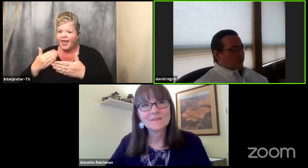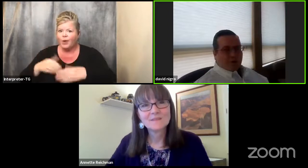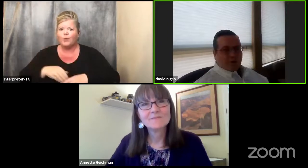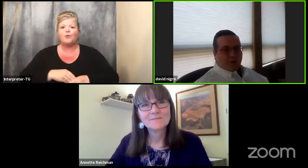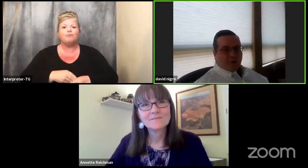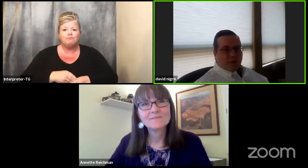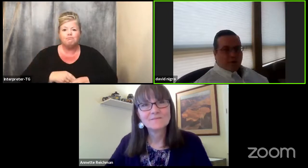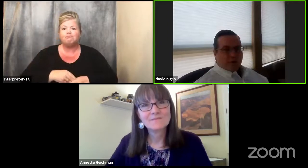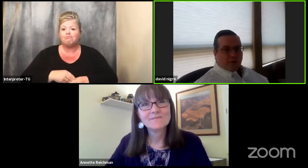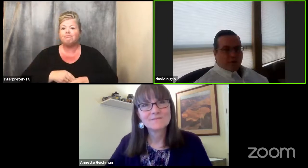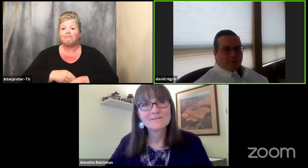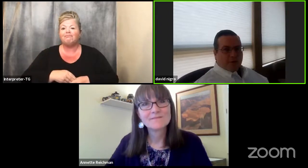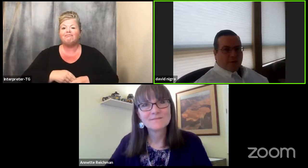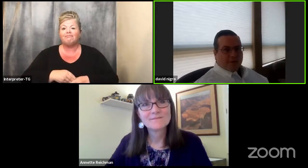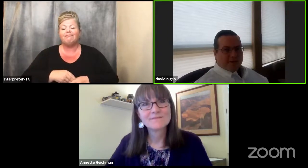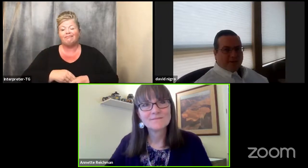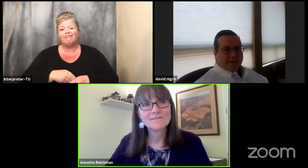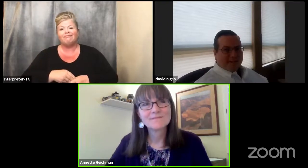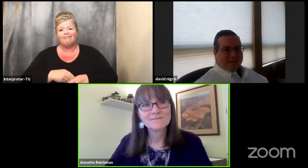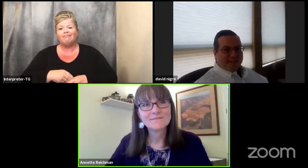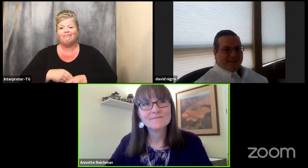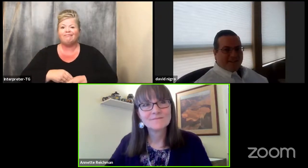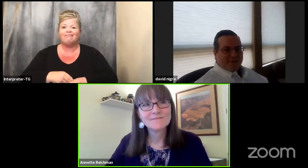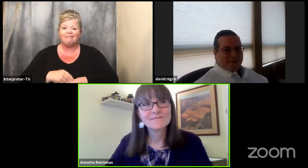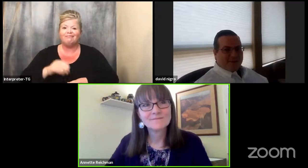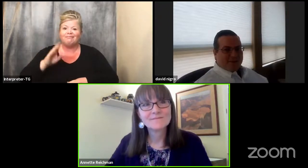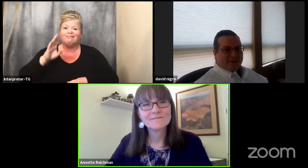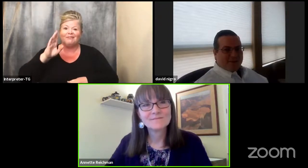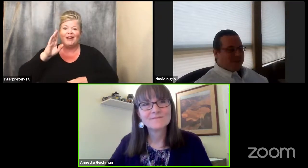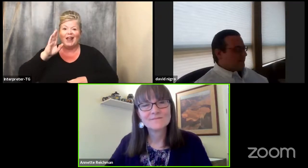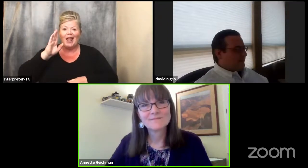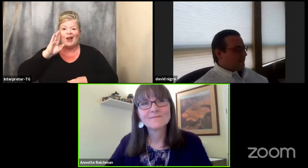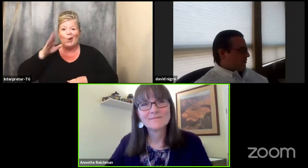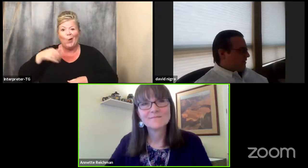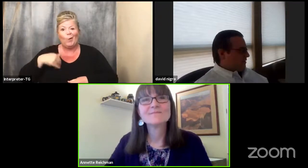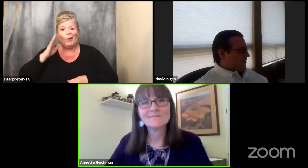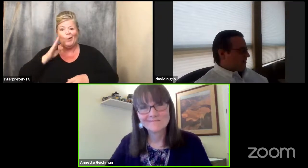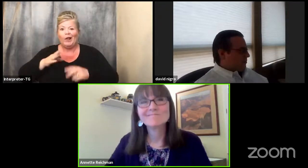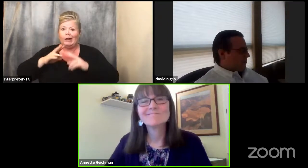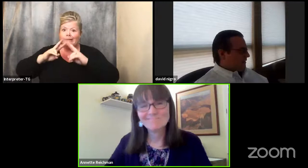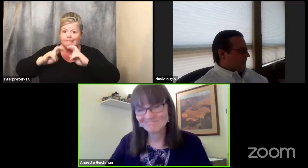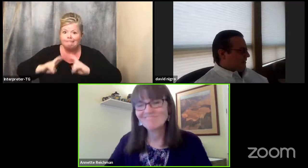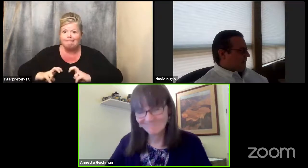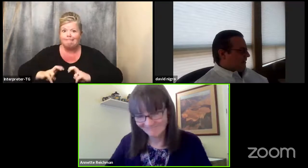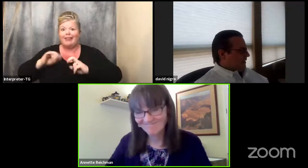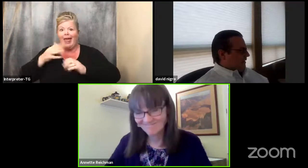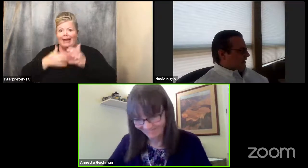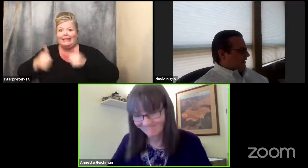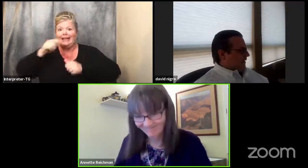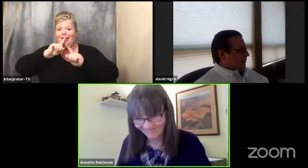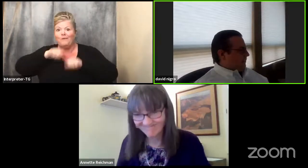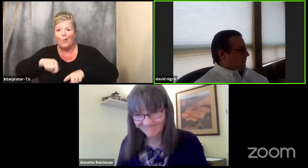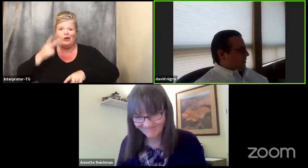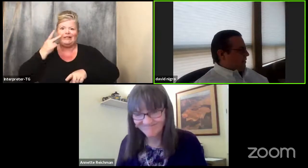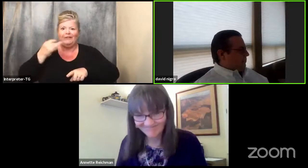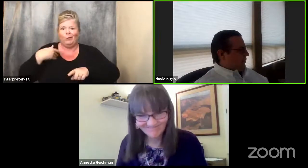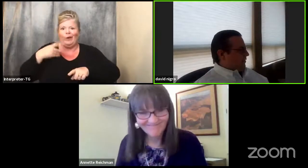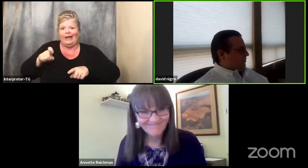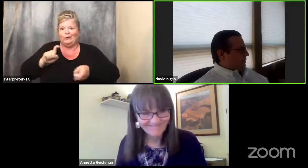sure we will all review the executive order and see if we need to make some more changes to these plans.